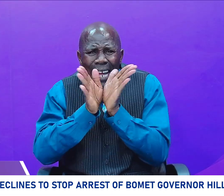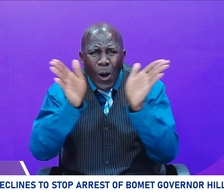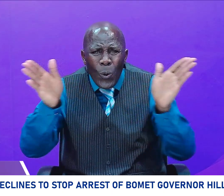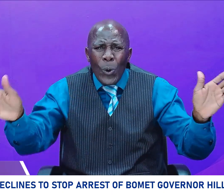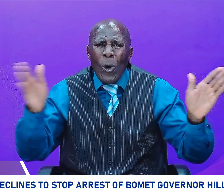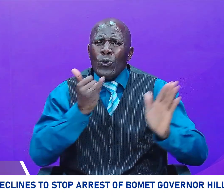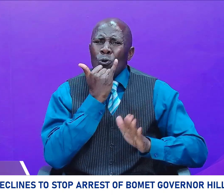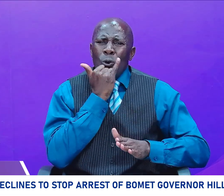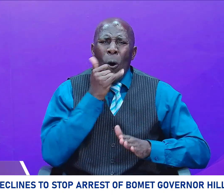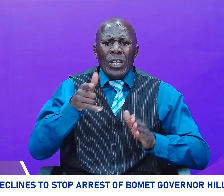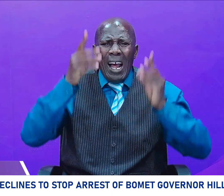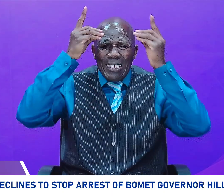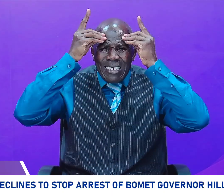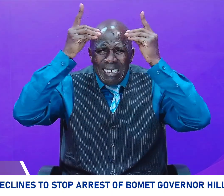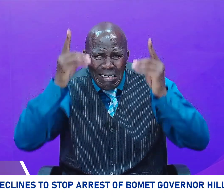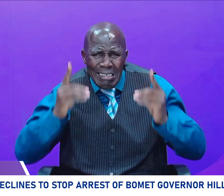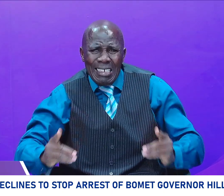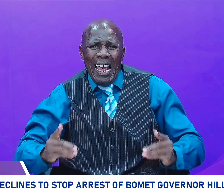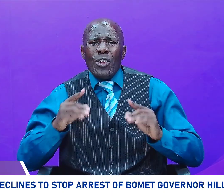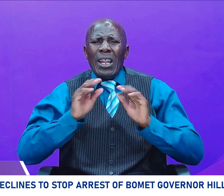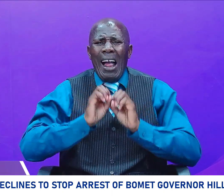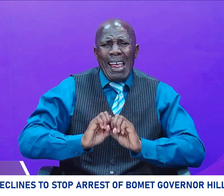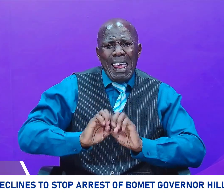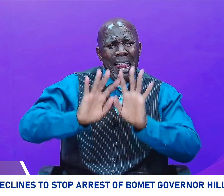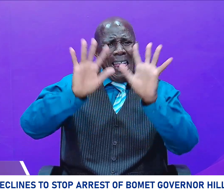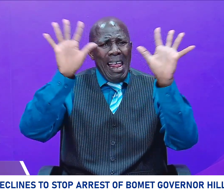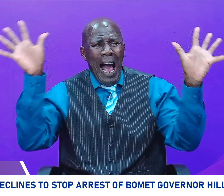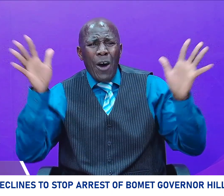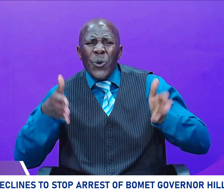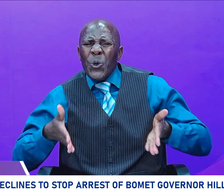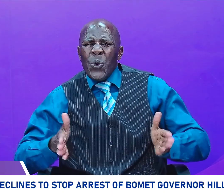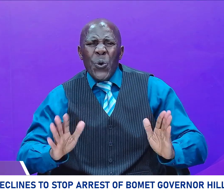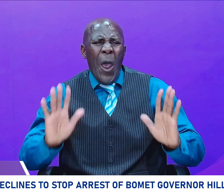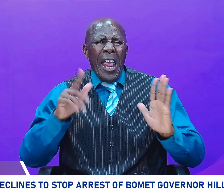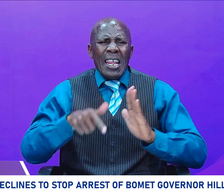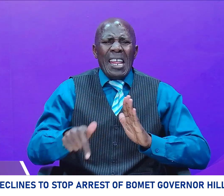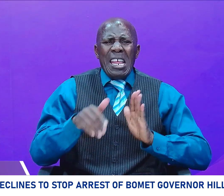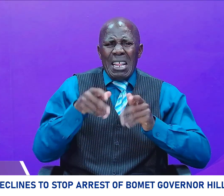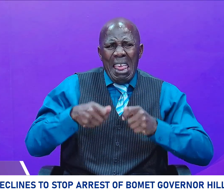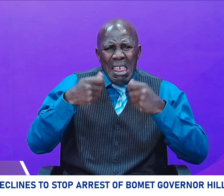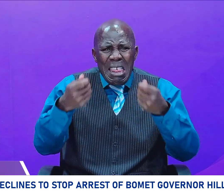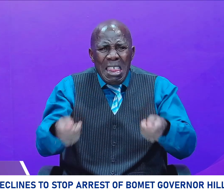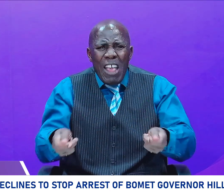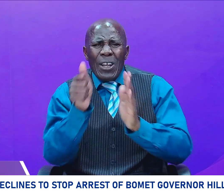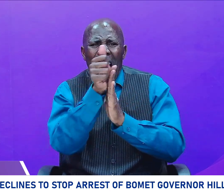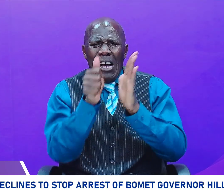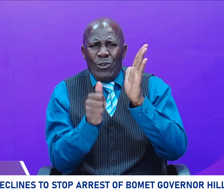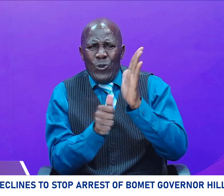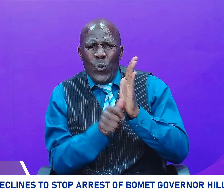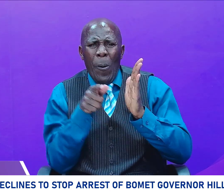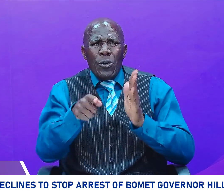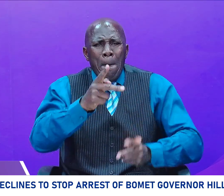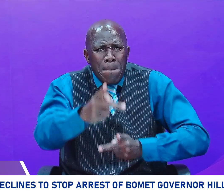and general misconduct. The decision clears the way for the anti-graft agency to proceed